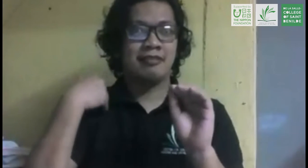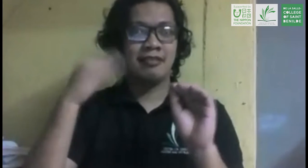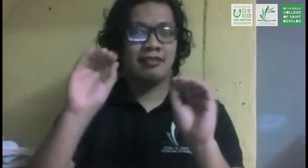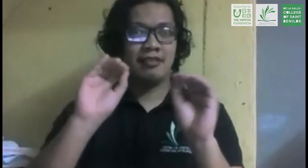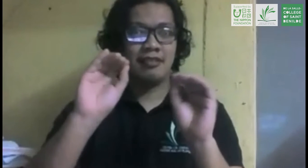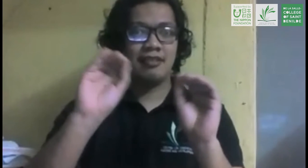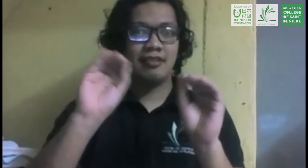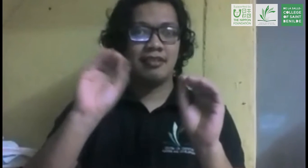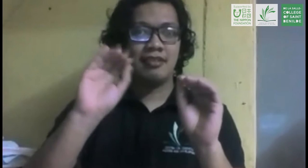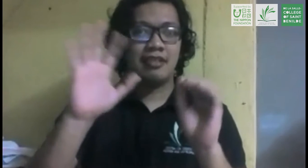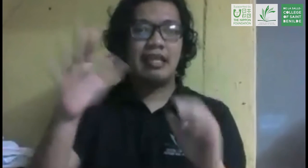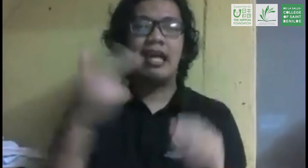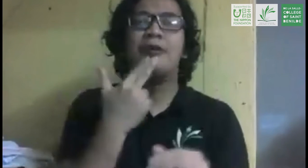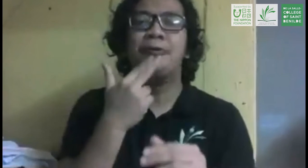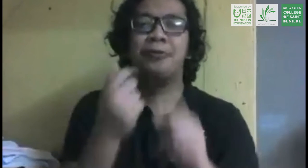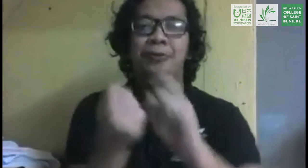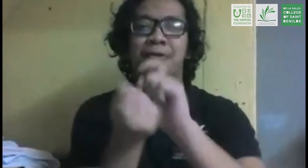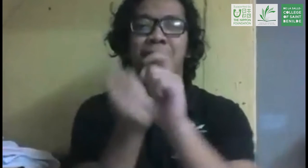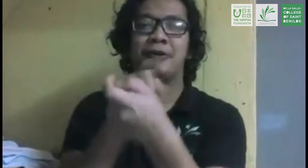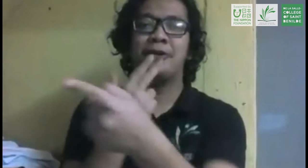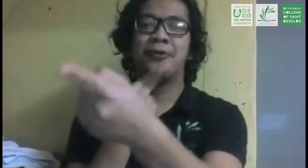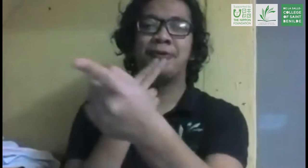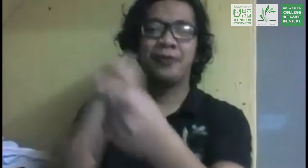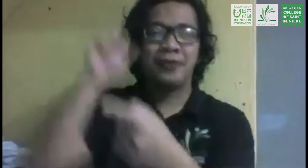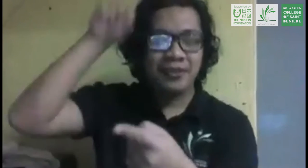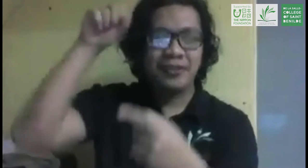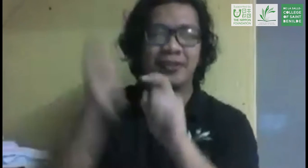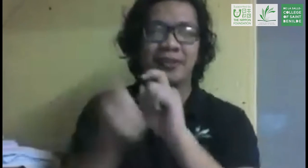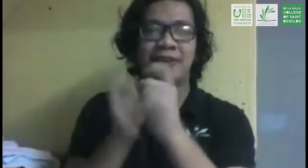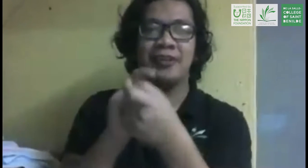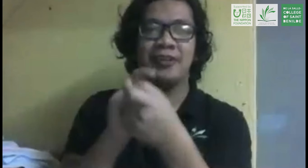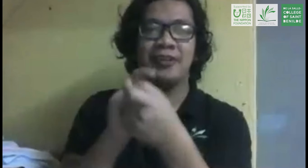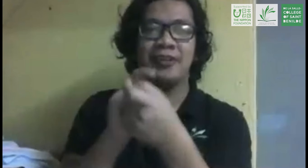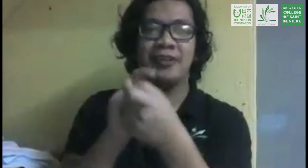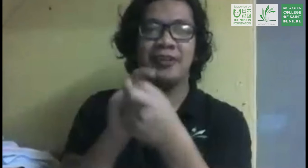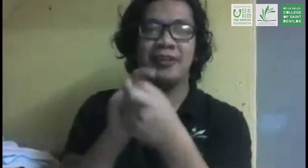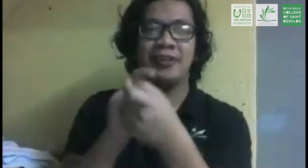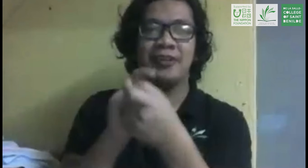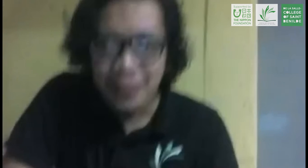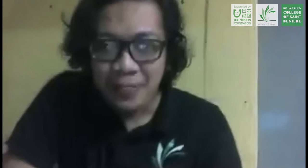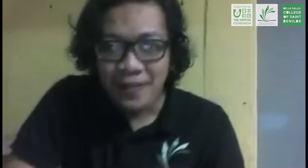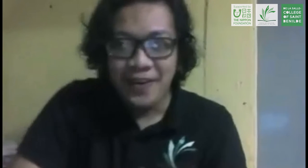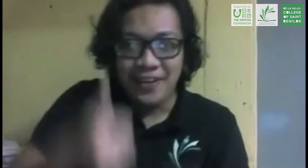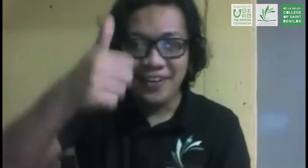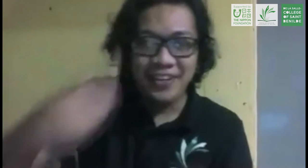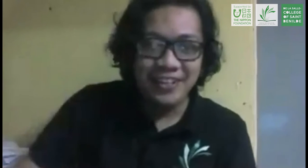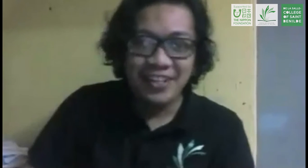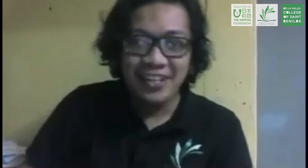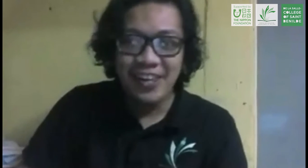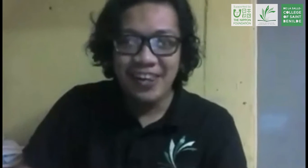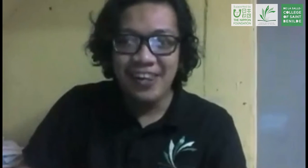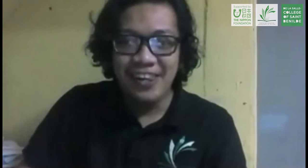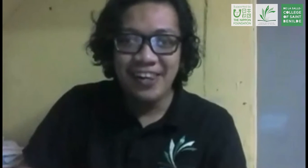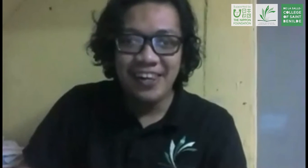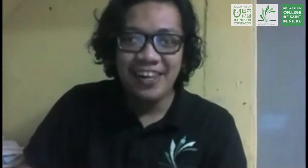No, okay, sir. okay. Not me. It wasn't me. Okay, okay. Then let's take, sorry, then let's take a quick